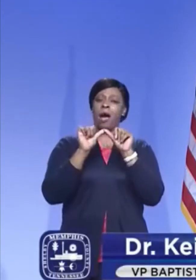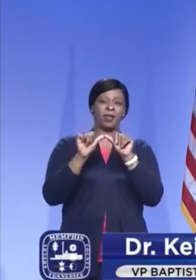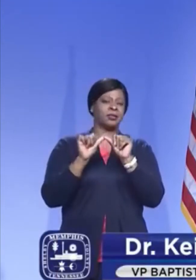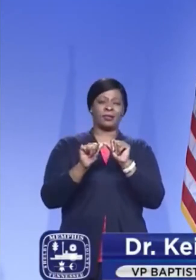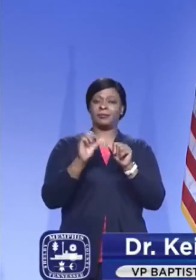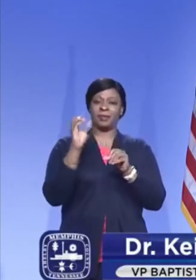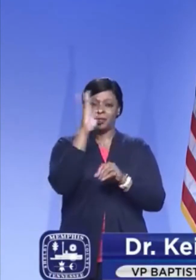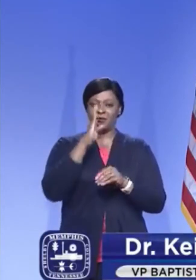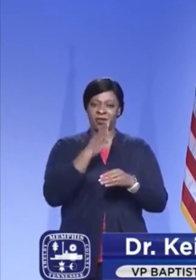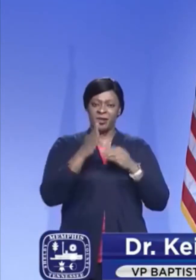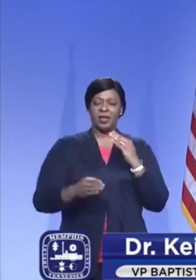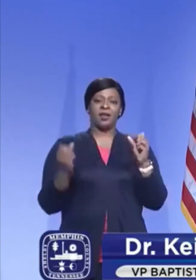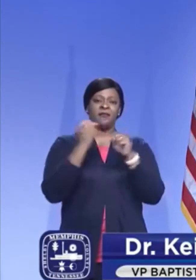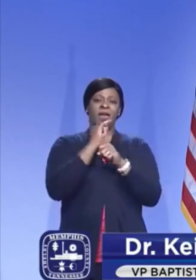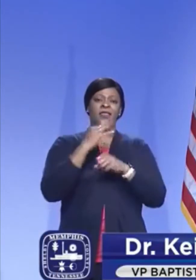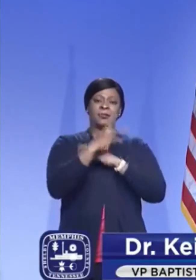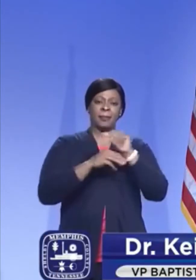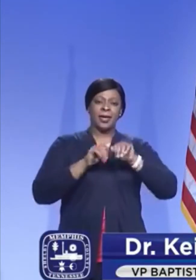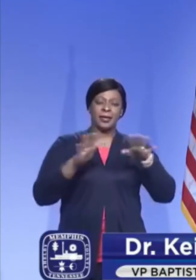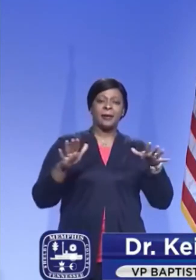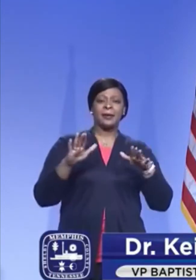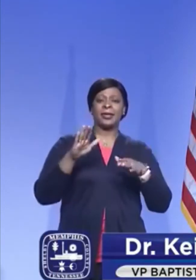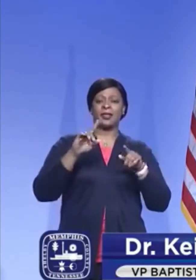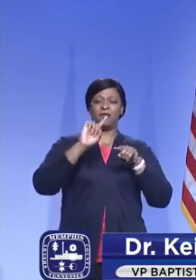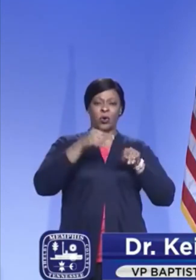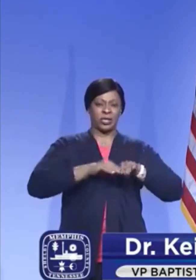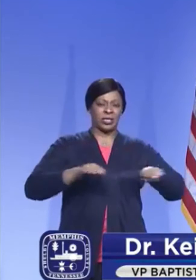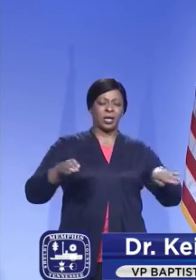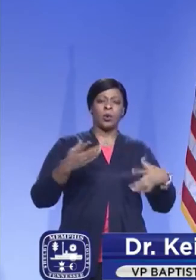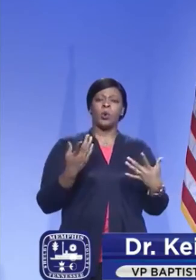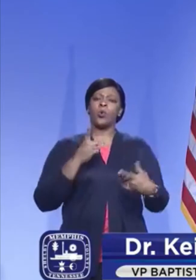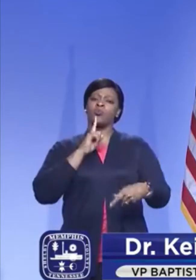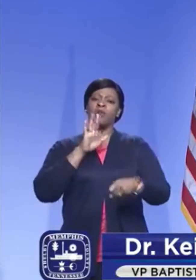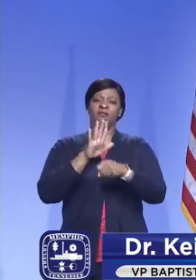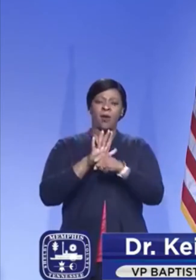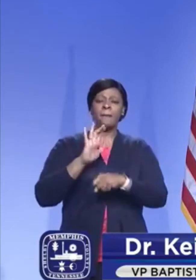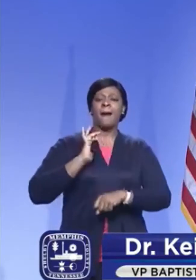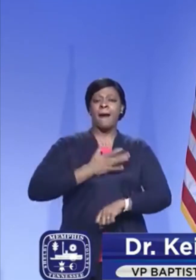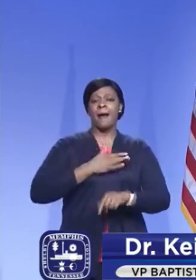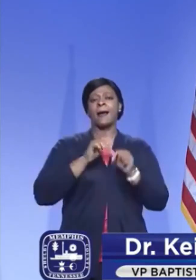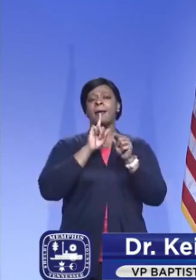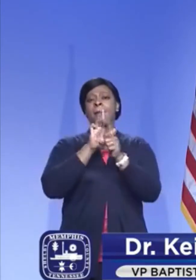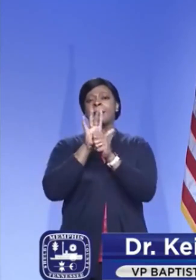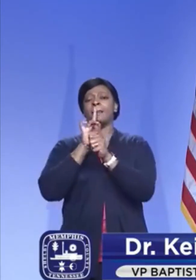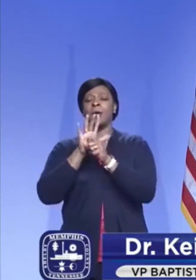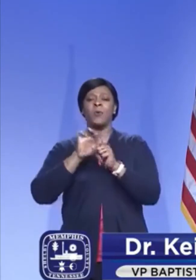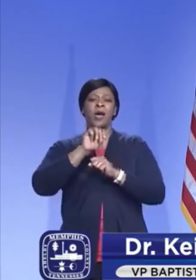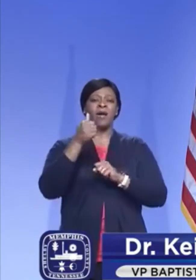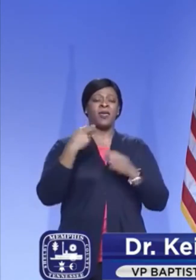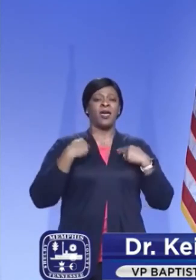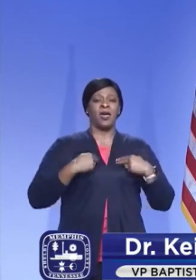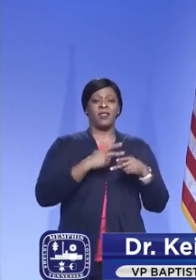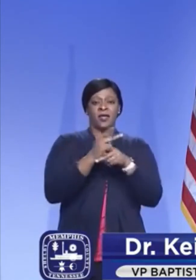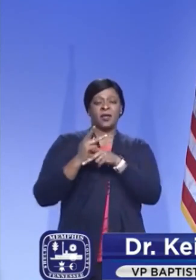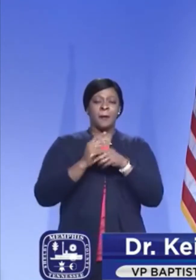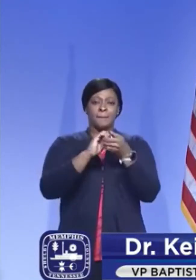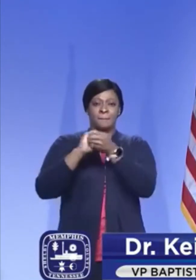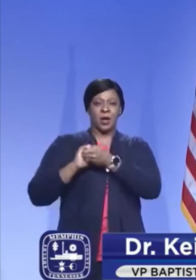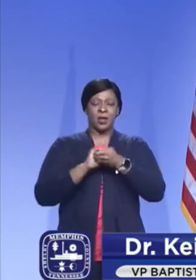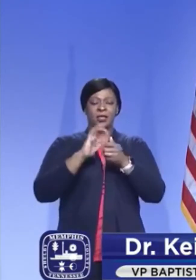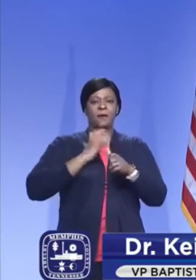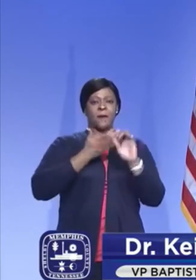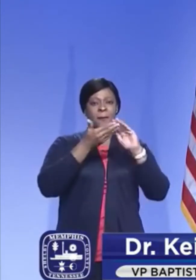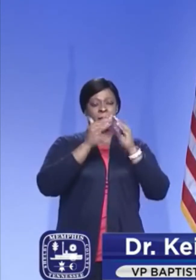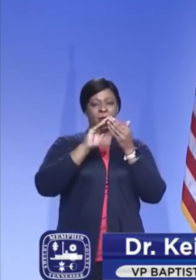this pandemic since day one, we come to reaffirm our commitment along with the other major healthcare partners here in our